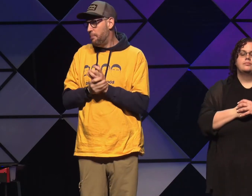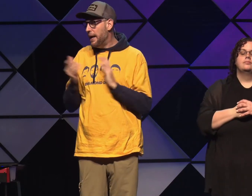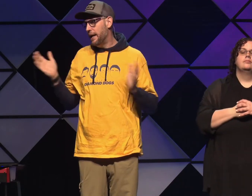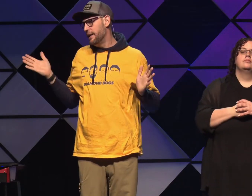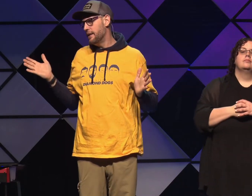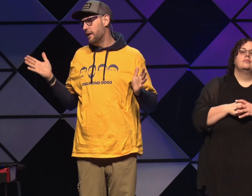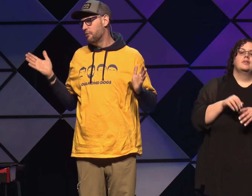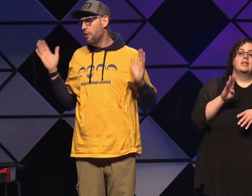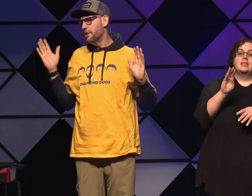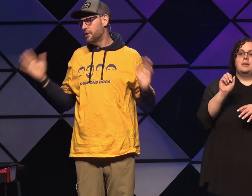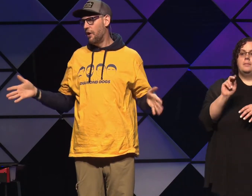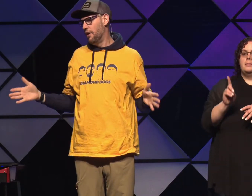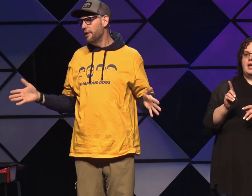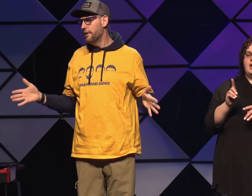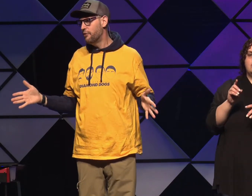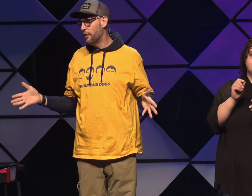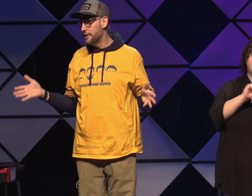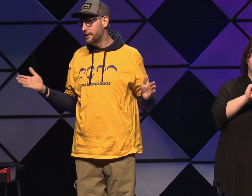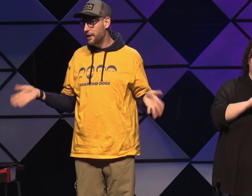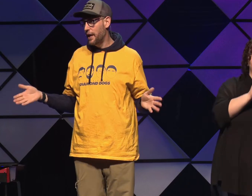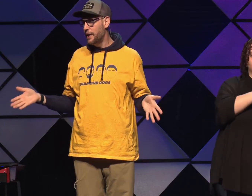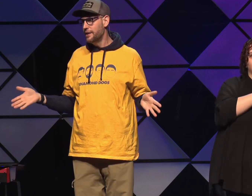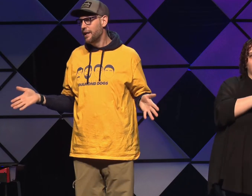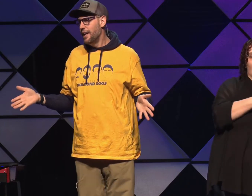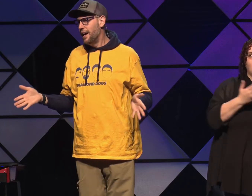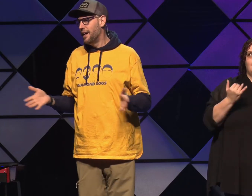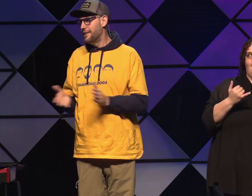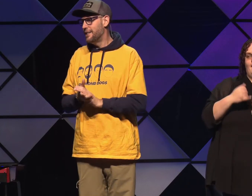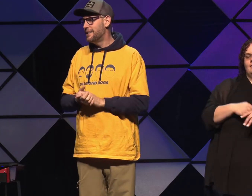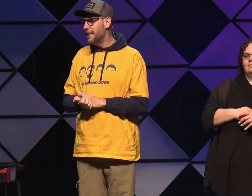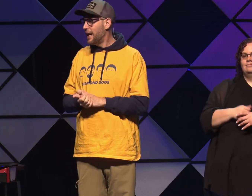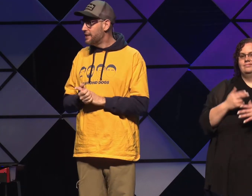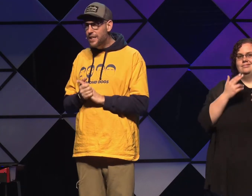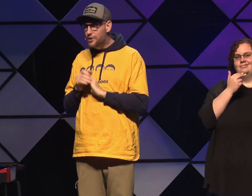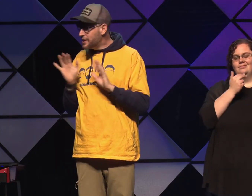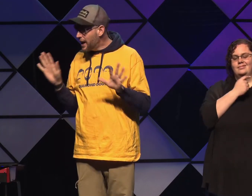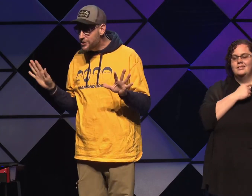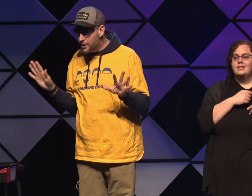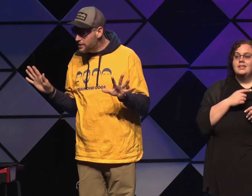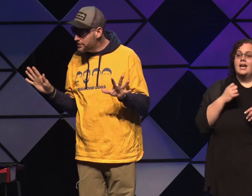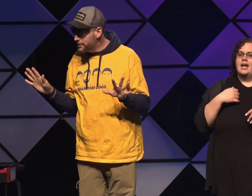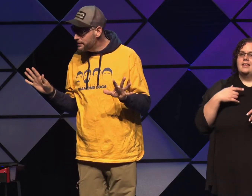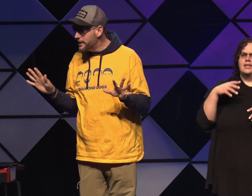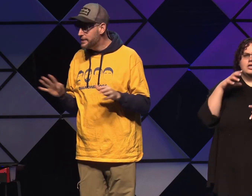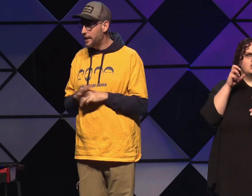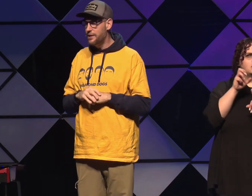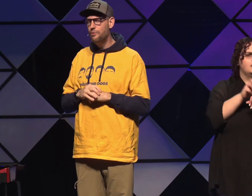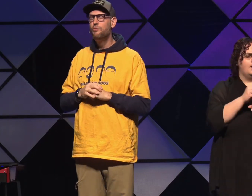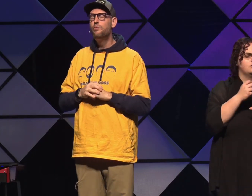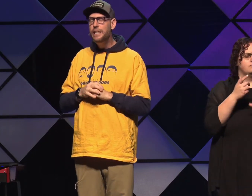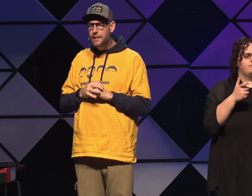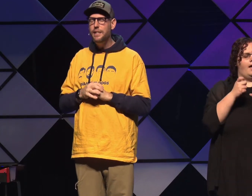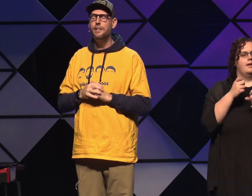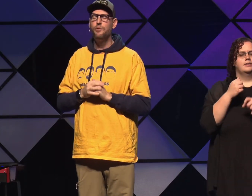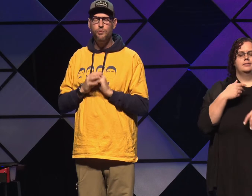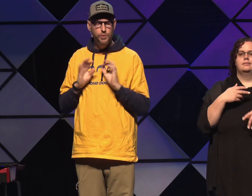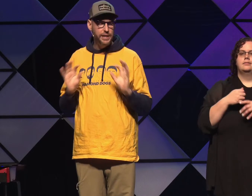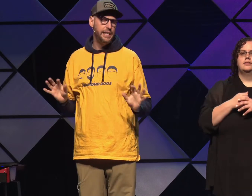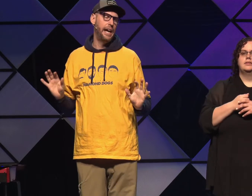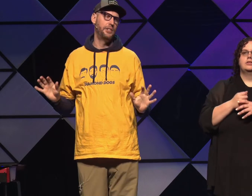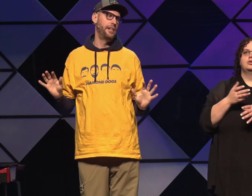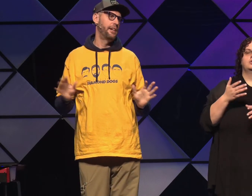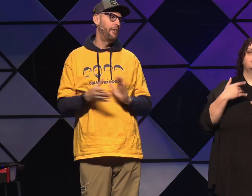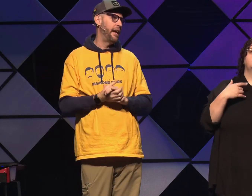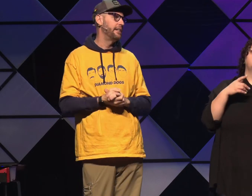The band wrote a song for us today to sing. I think you'll catch on to it. It's really,